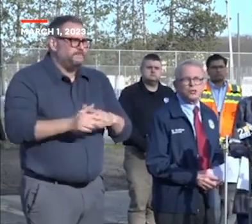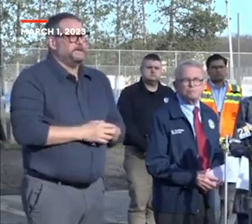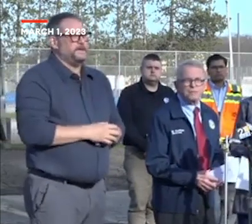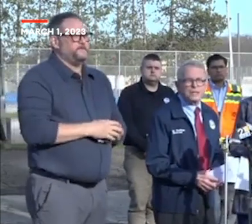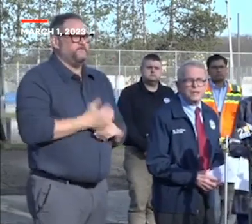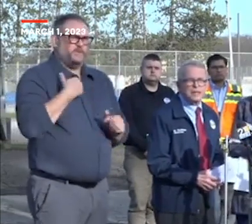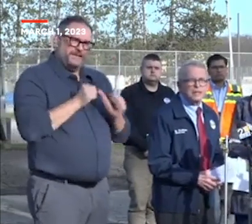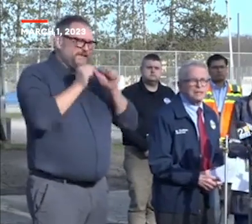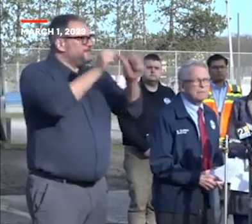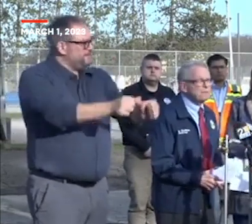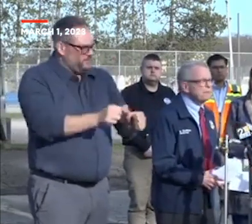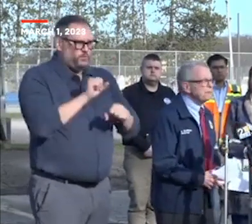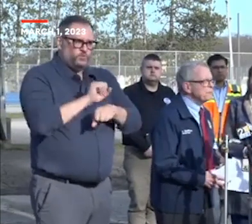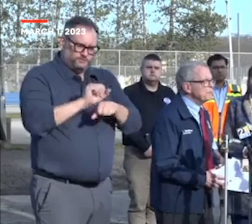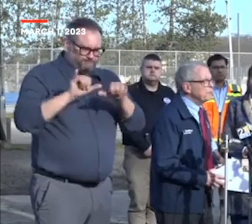be here.